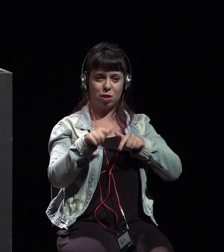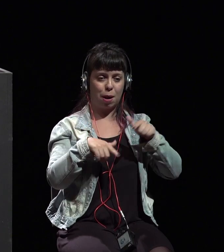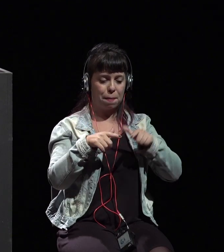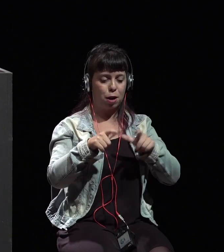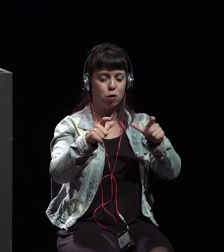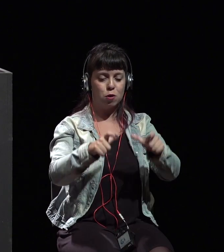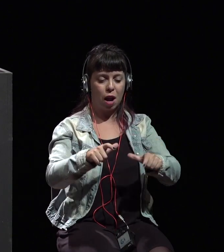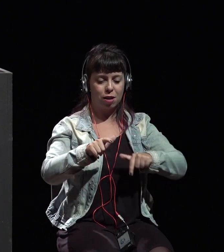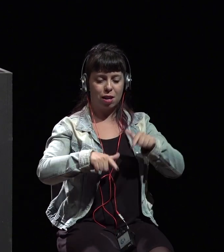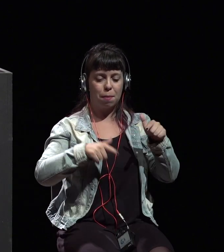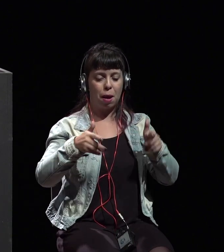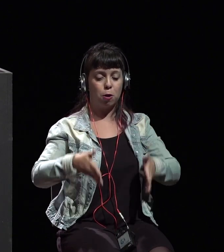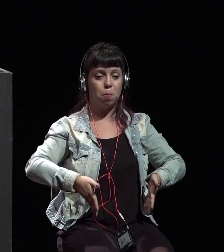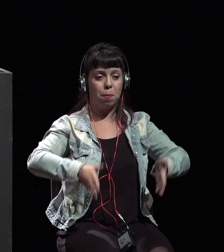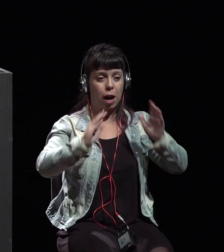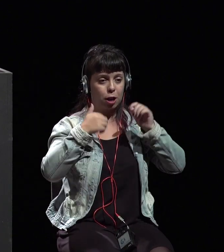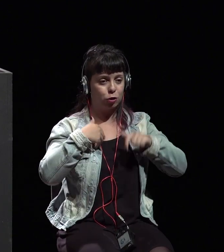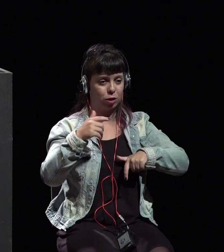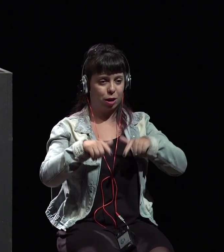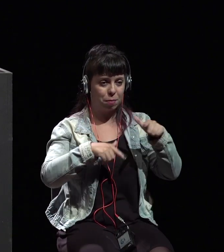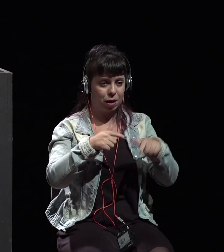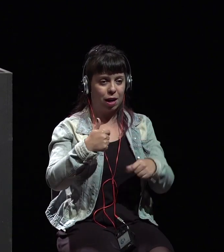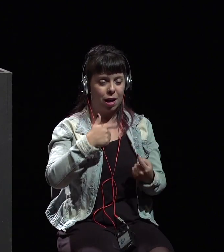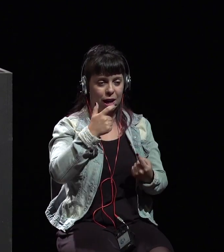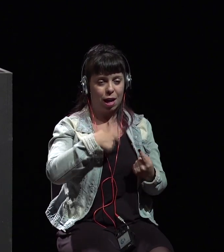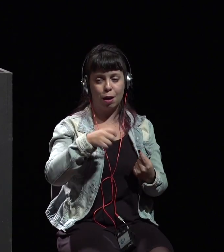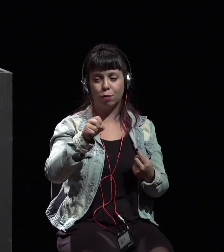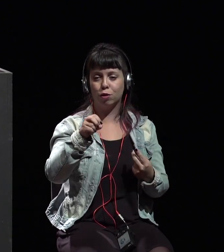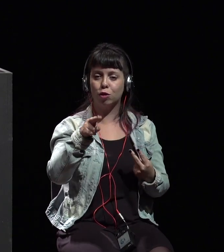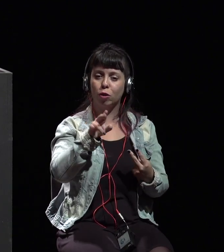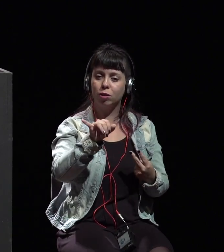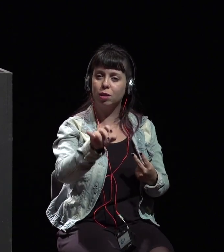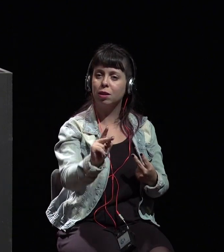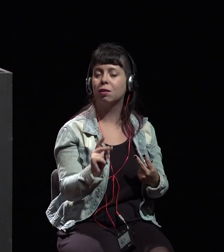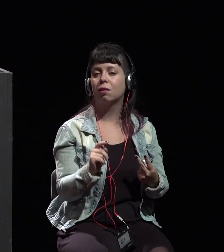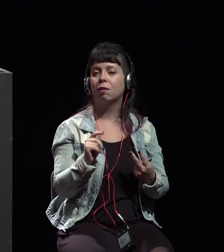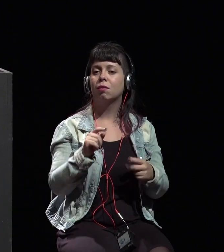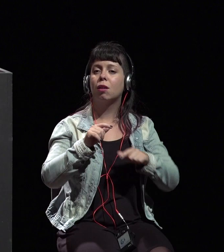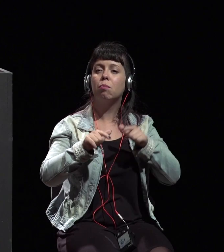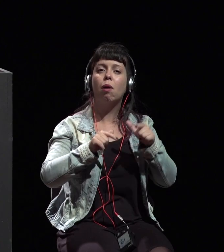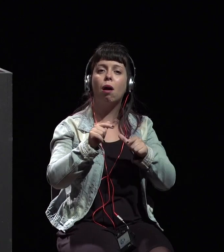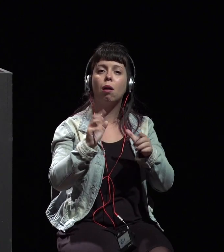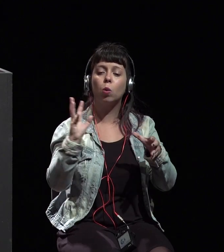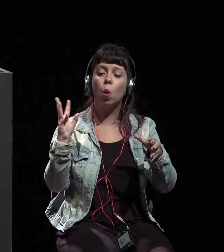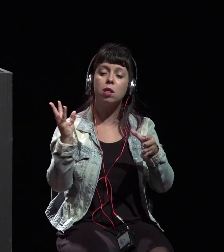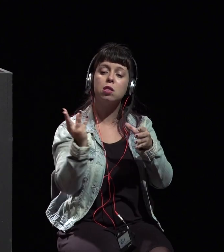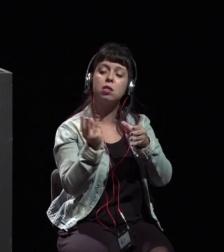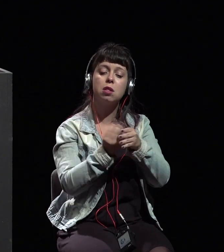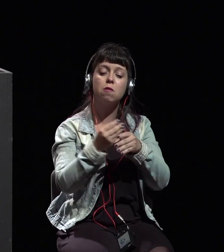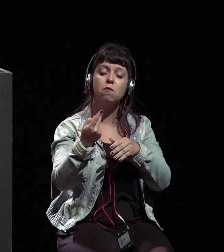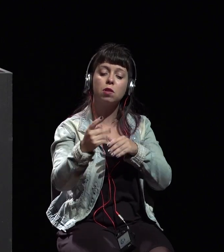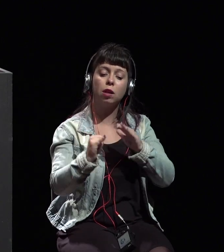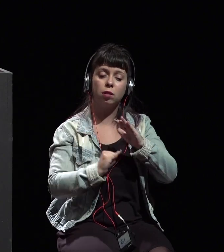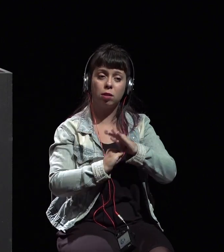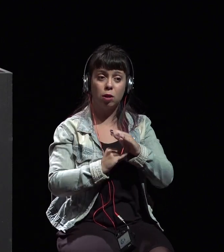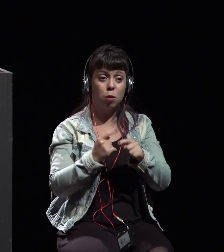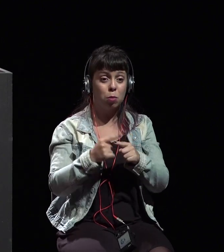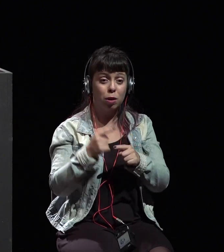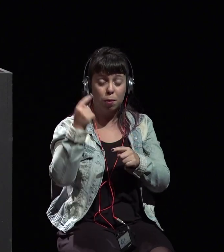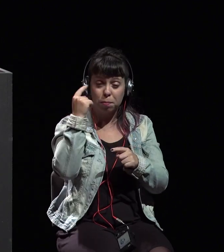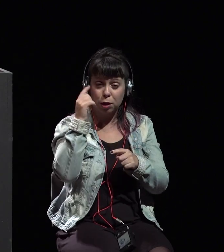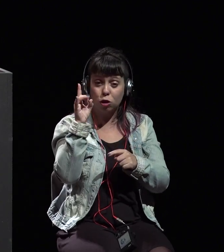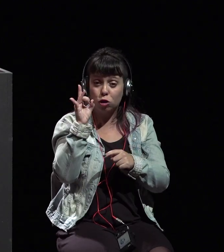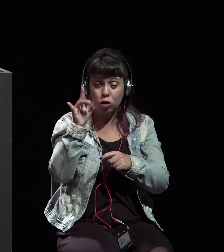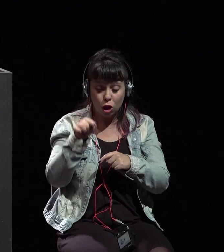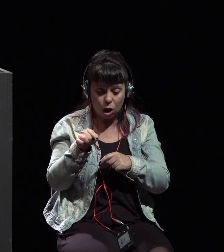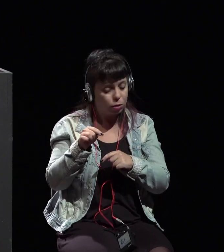how Sonnet and I worked with institutional collections because I believe this work must be carried out at all magnitudes. As several speakers said yesterday, there is